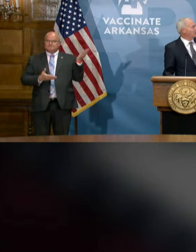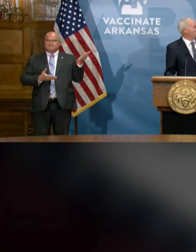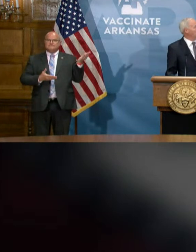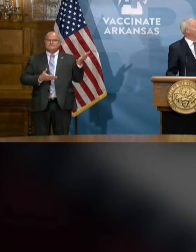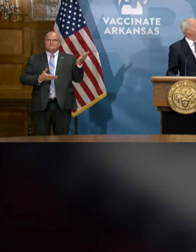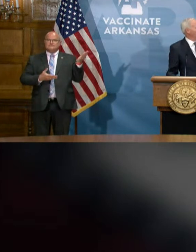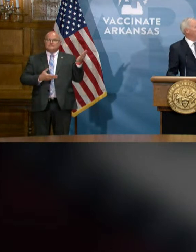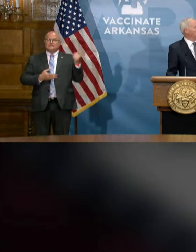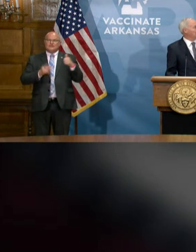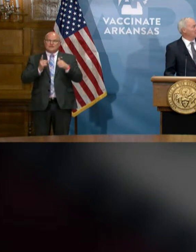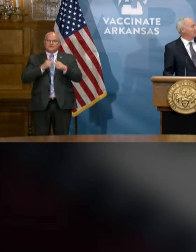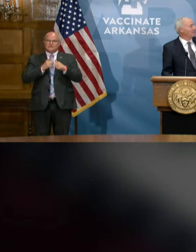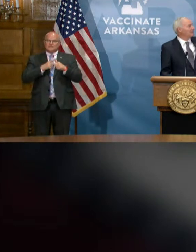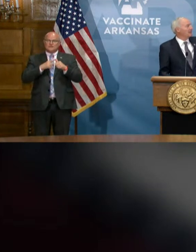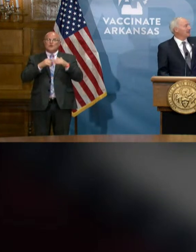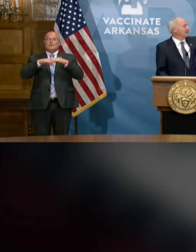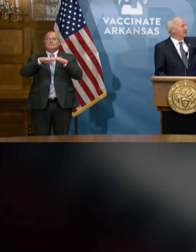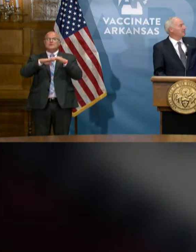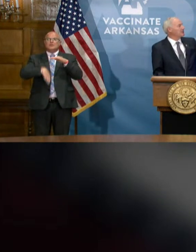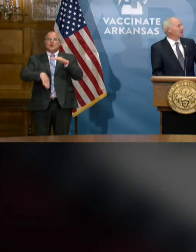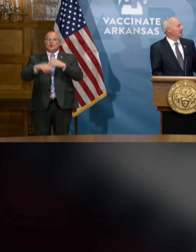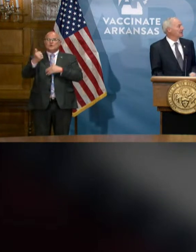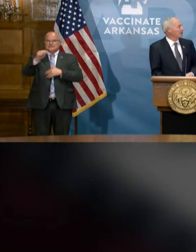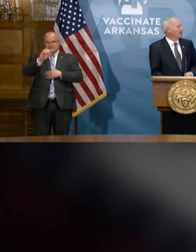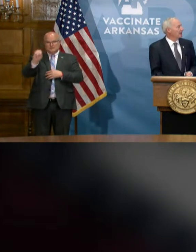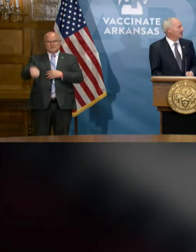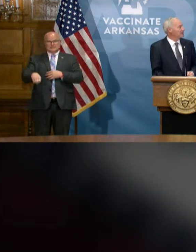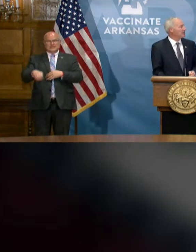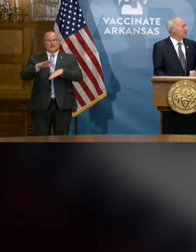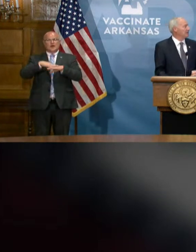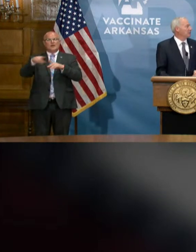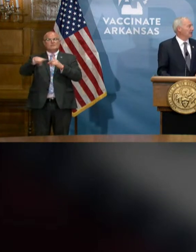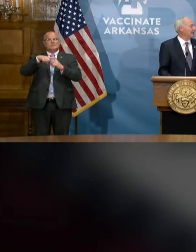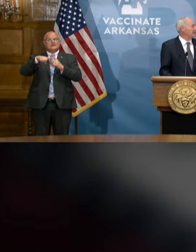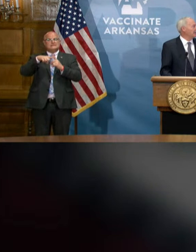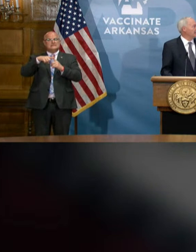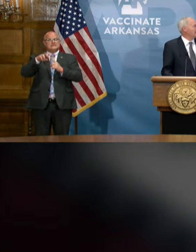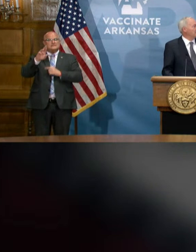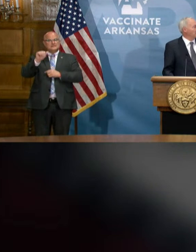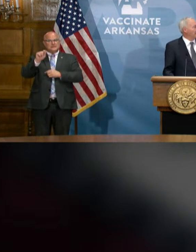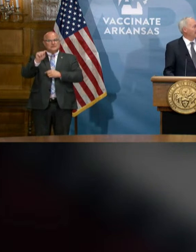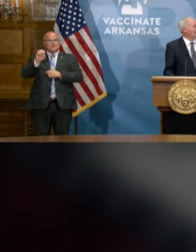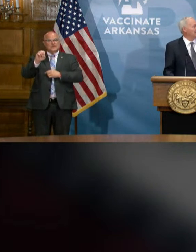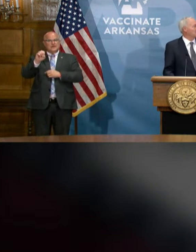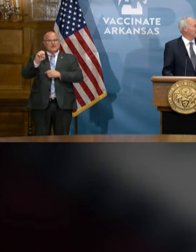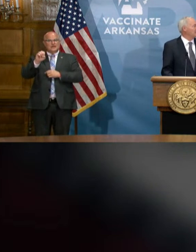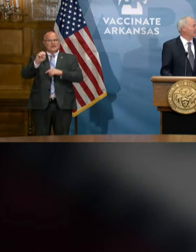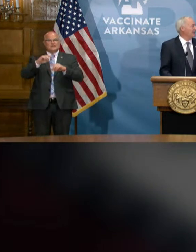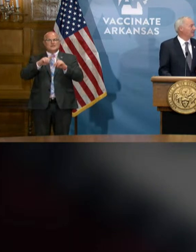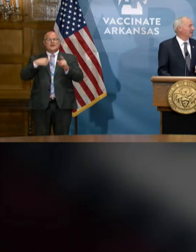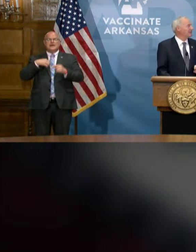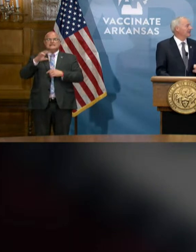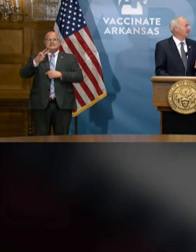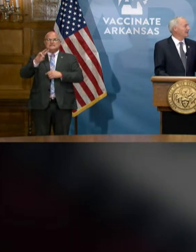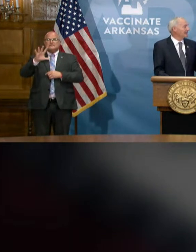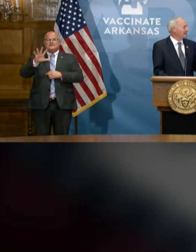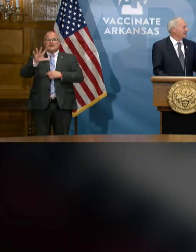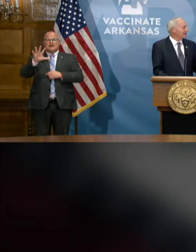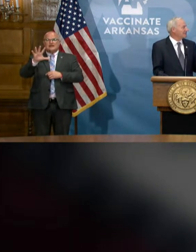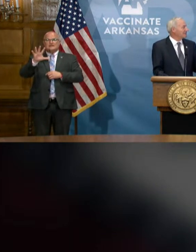the first one was below 10% on our positivity rate, but we had to have